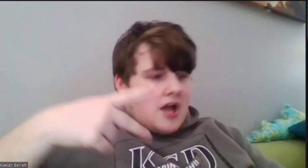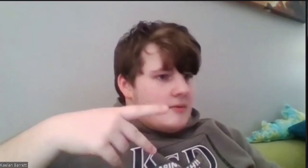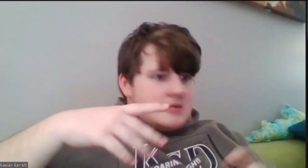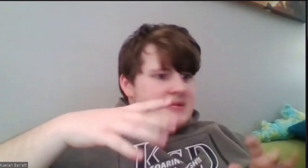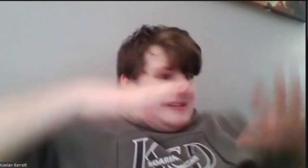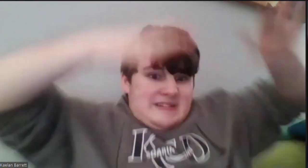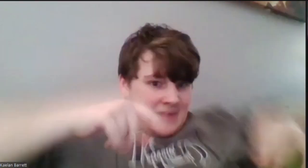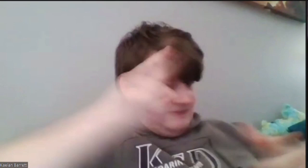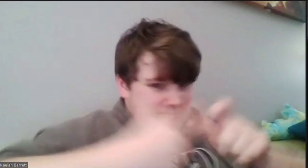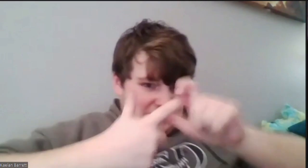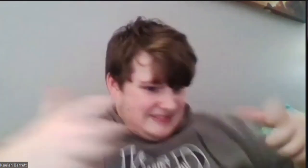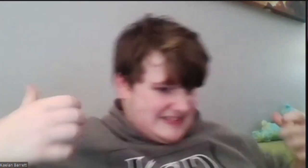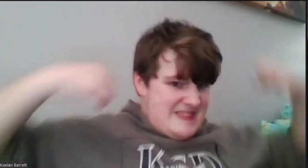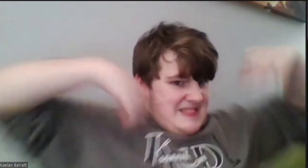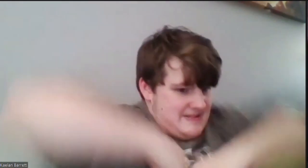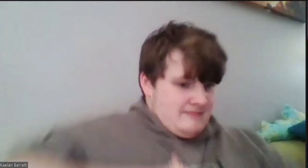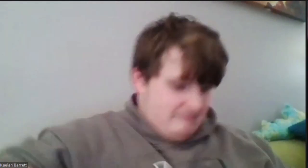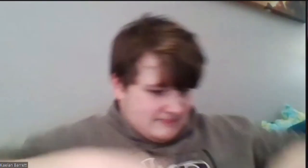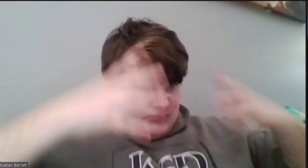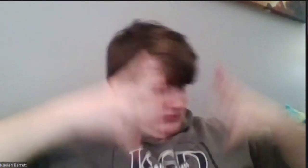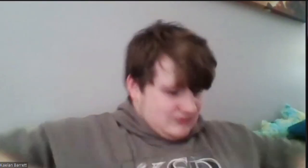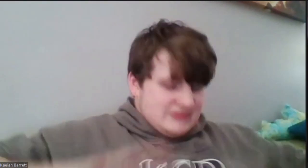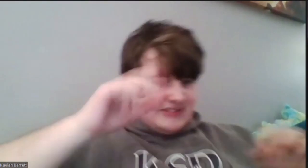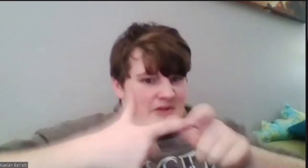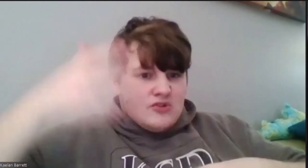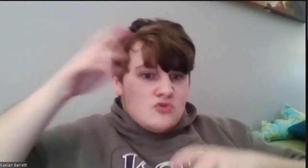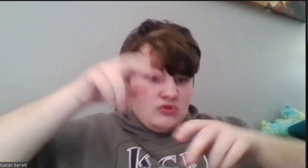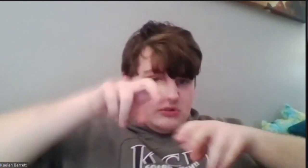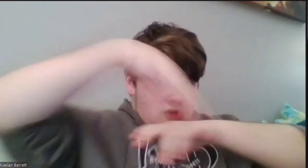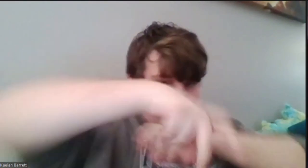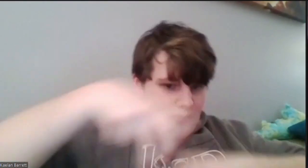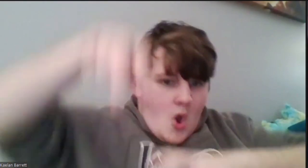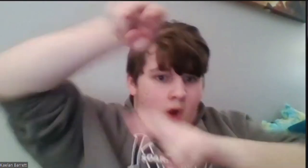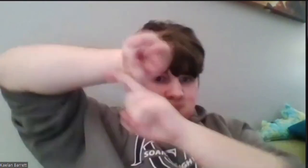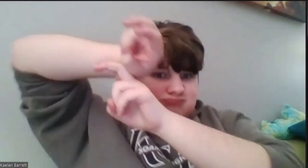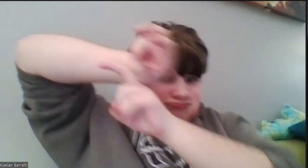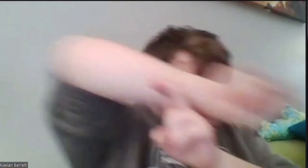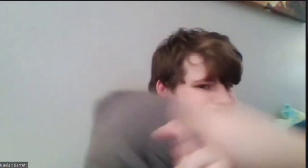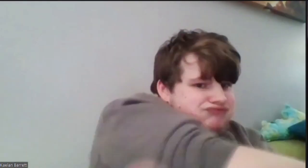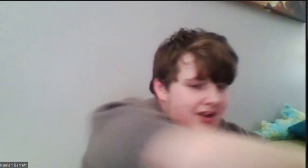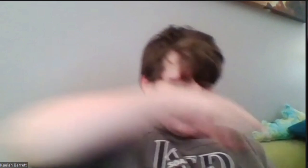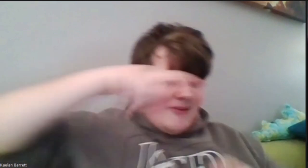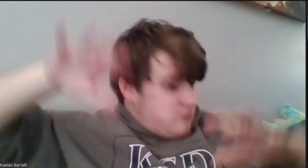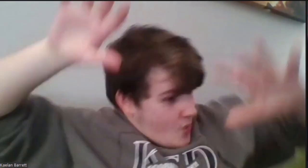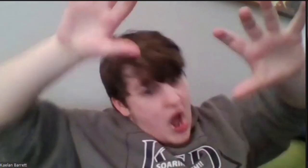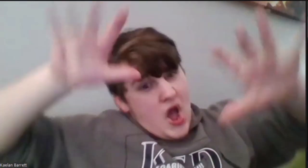That means there's still time for me to make up everything. So without changing his clothes or just getting his jacket on, he takes